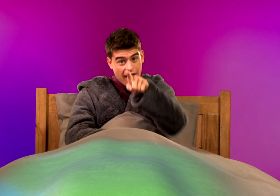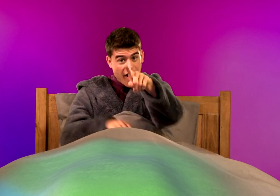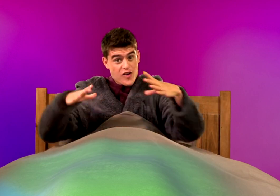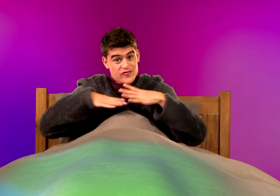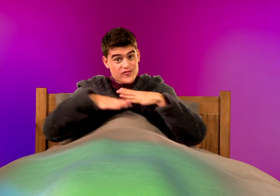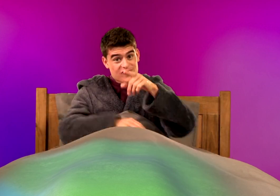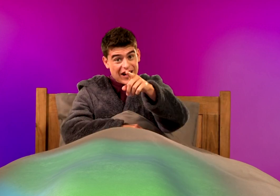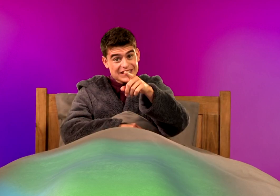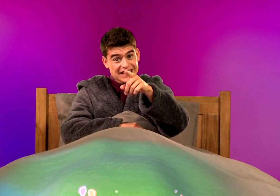Are you ready?